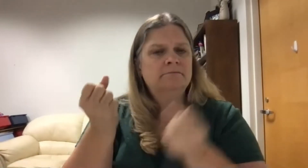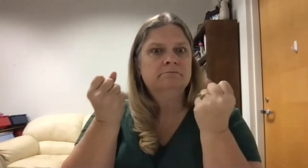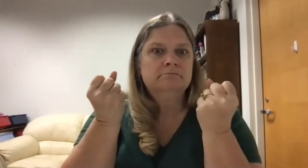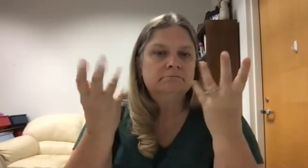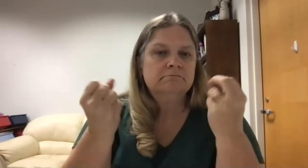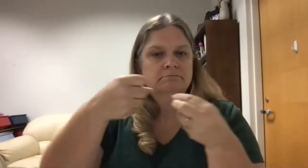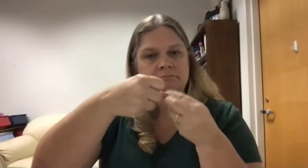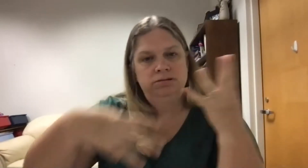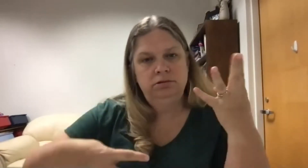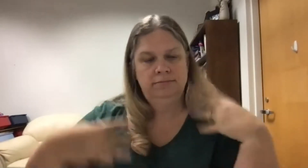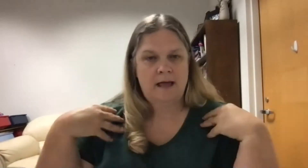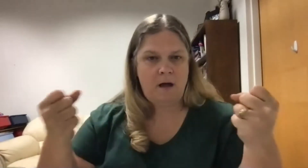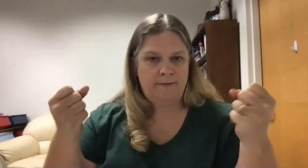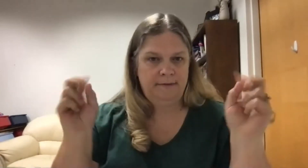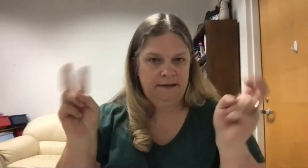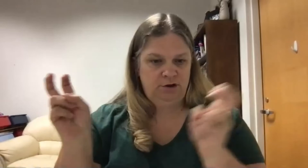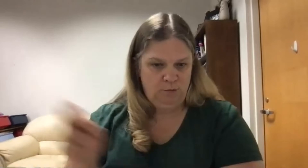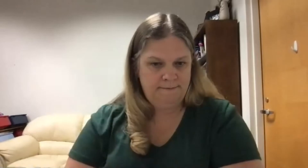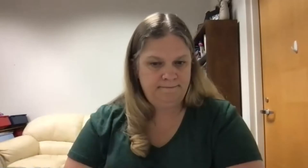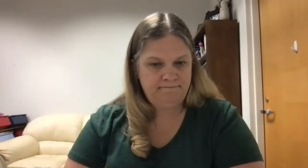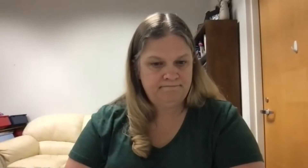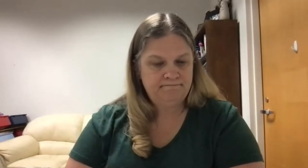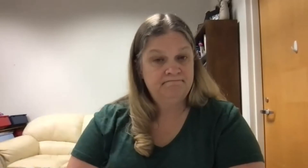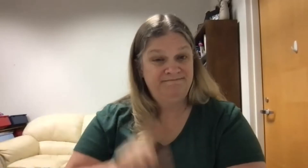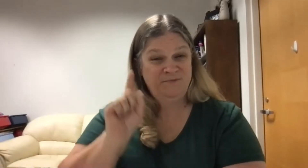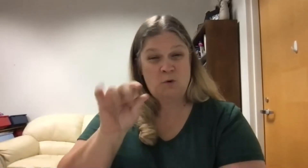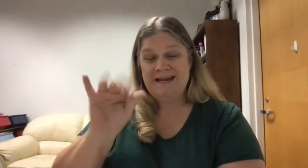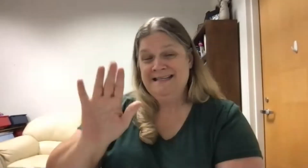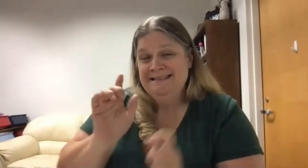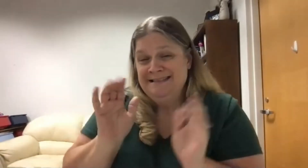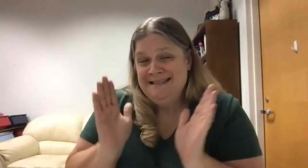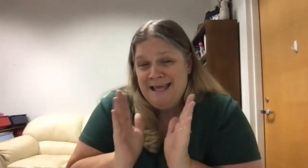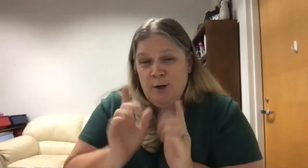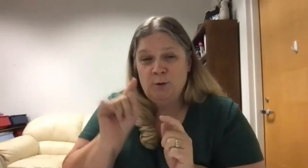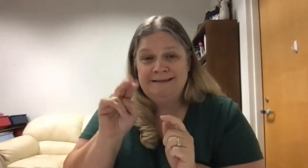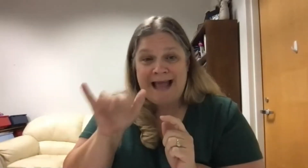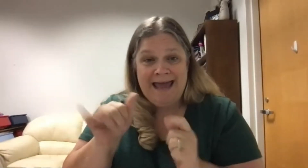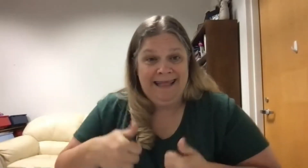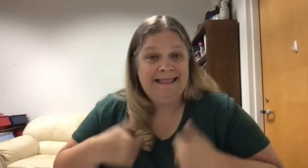He's also deaf, and there's many other health issues as well.